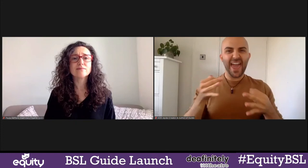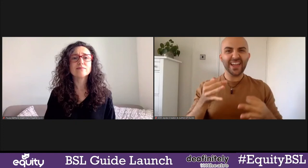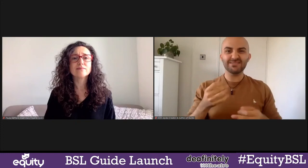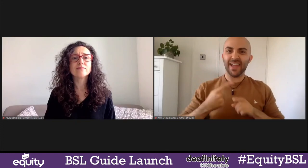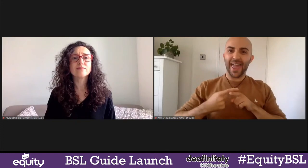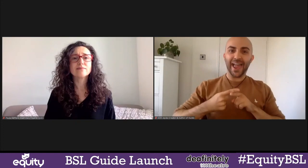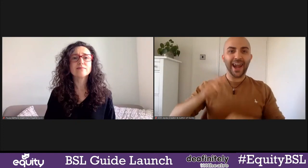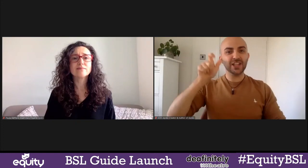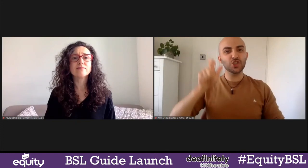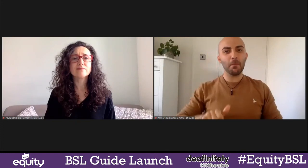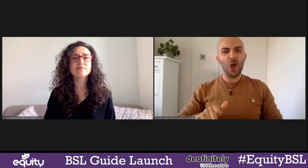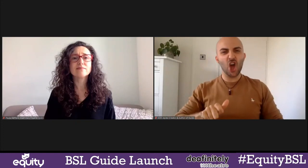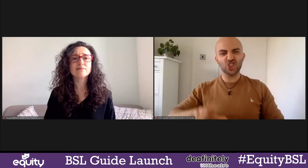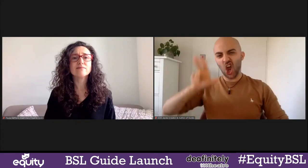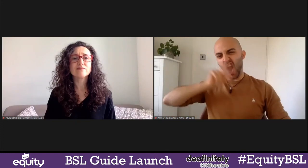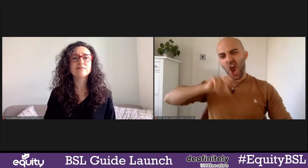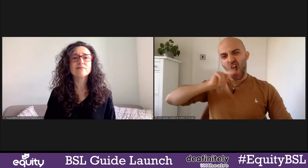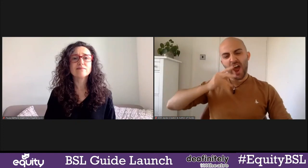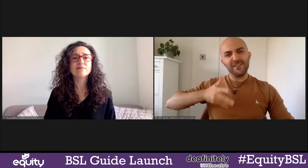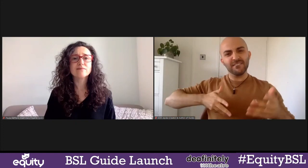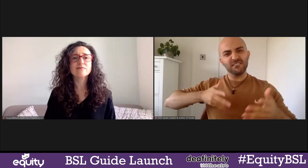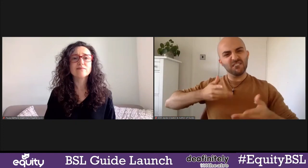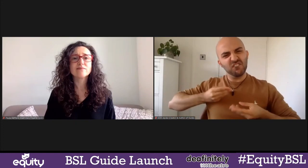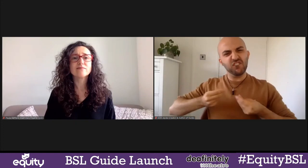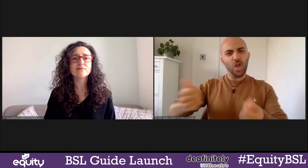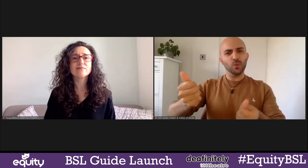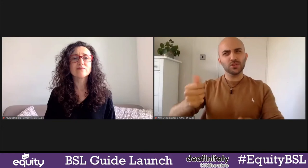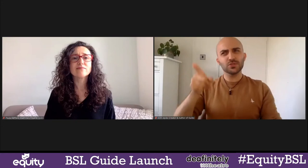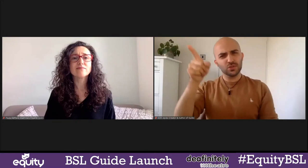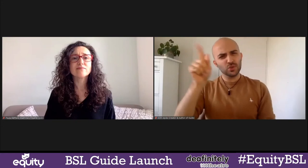English to play a native English character?